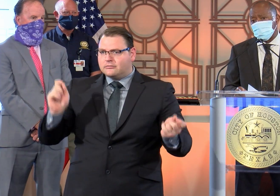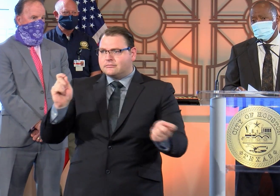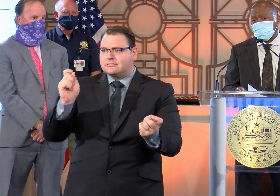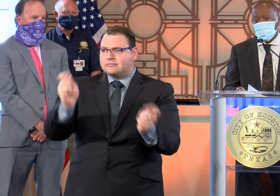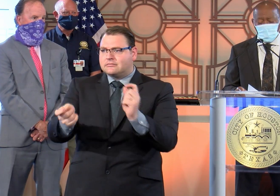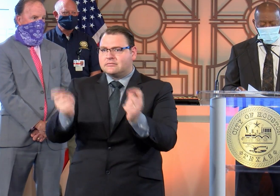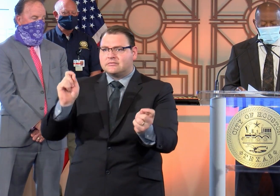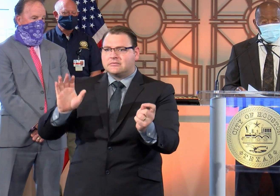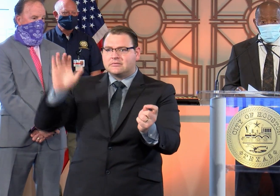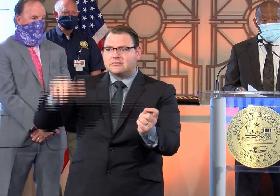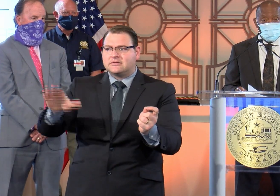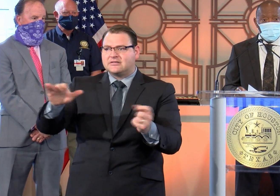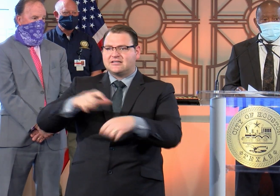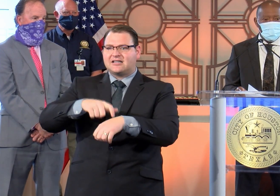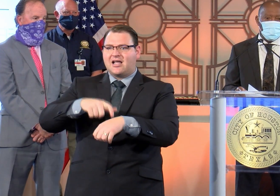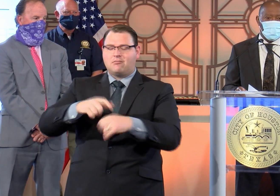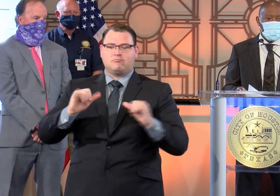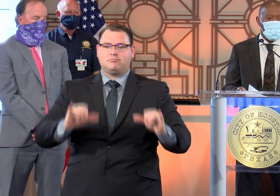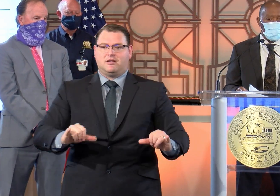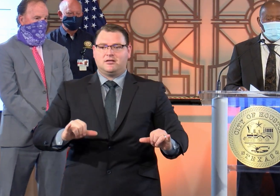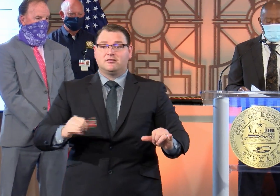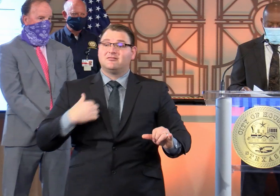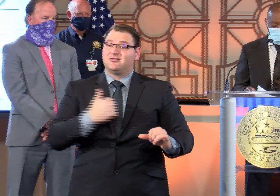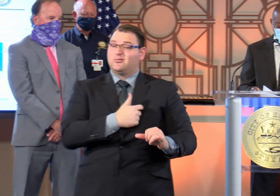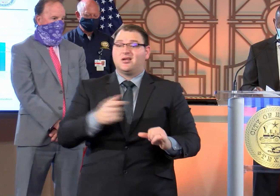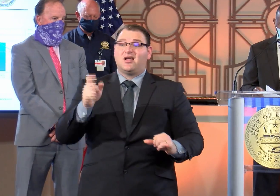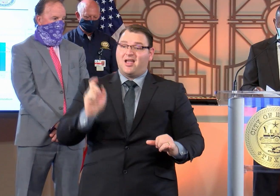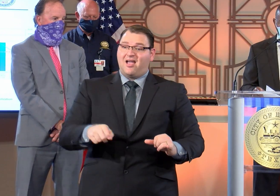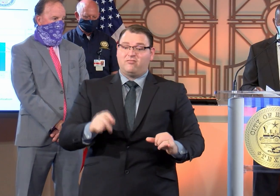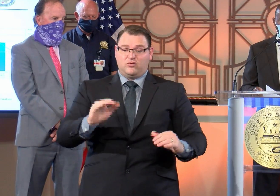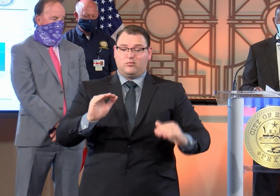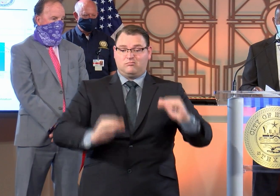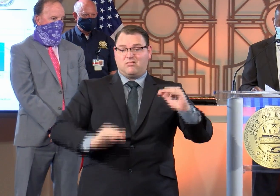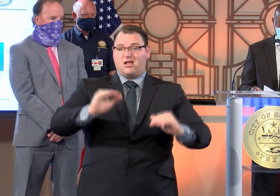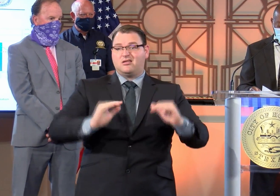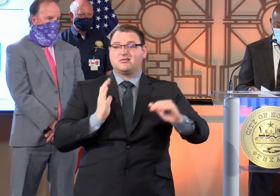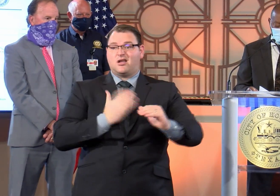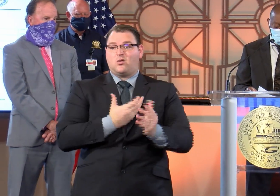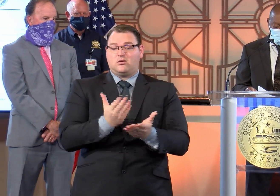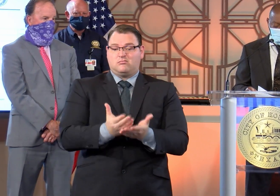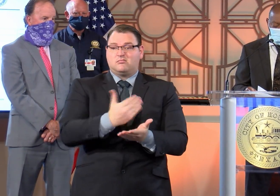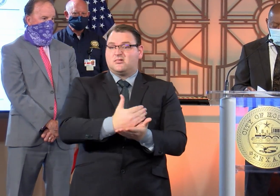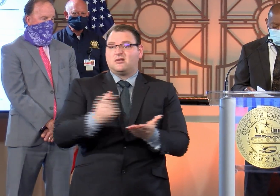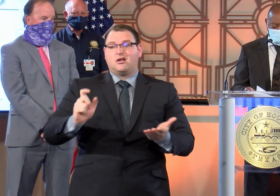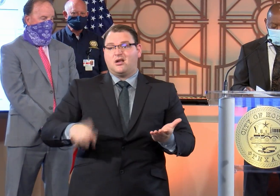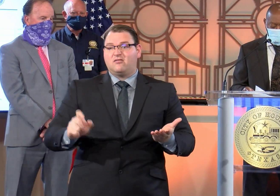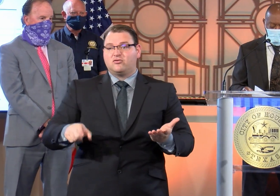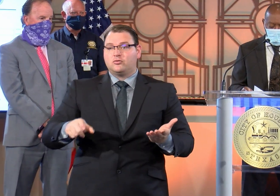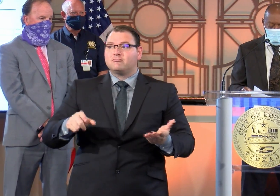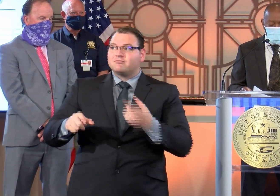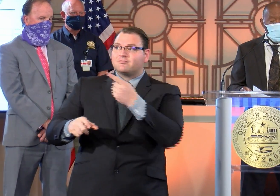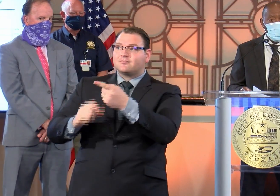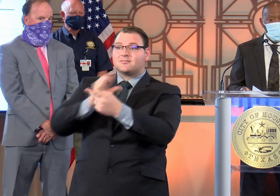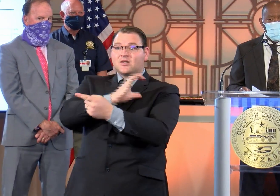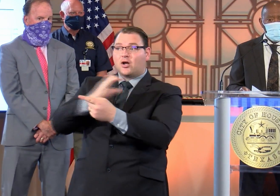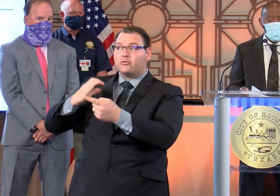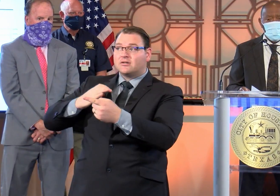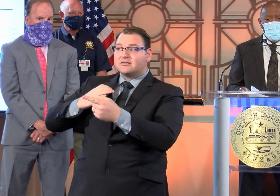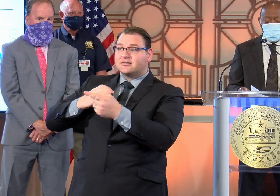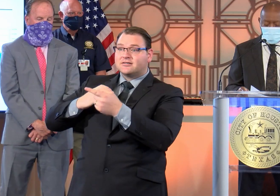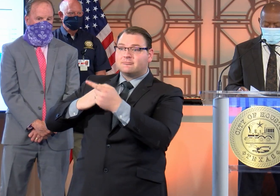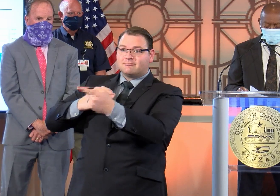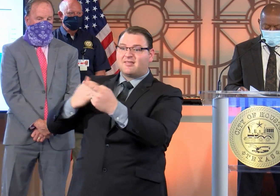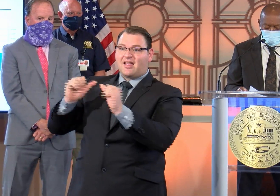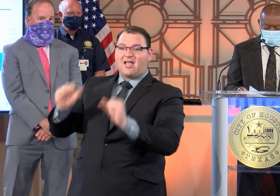balance our books. We are doing that. We don't have the luxury of Congress where we can engage in deficit financing. And so this